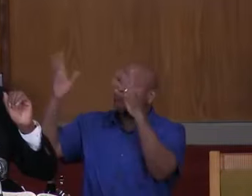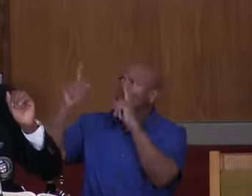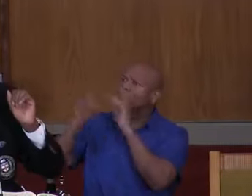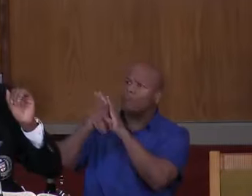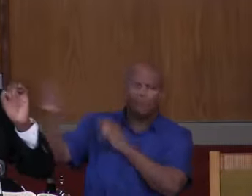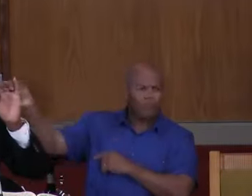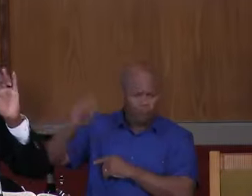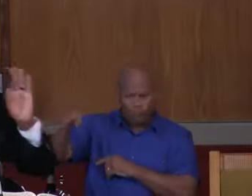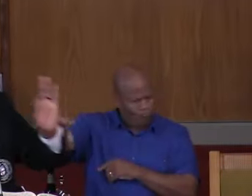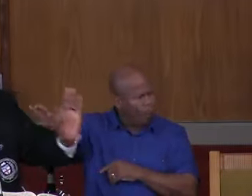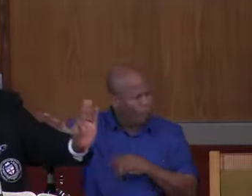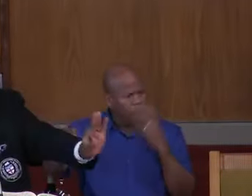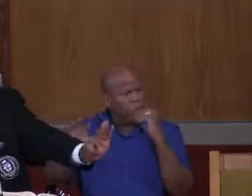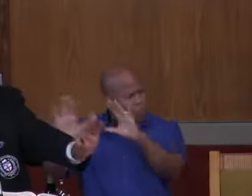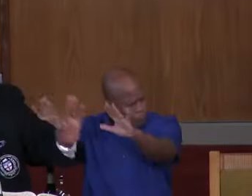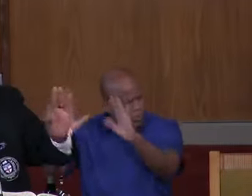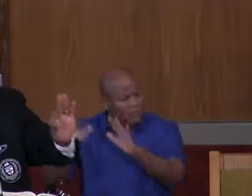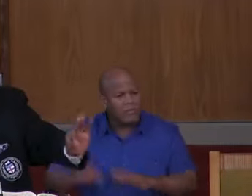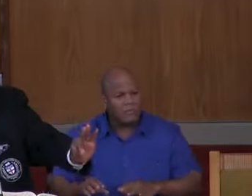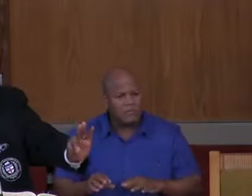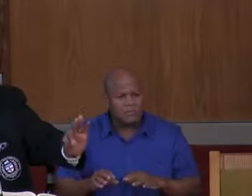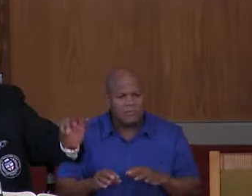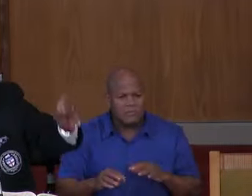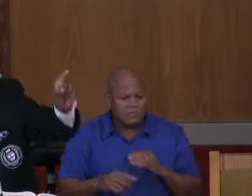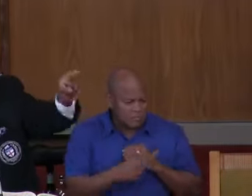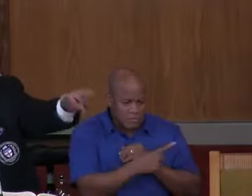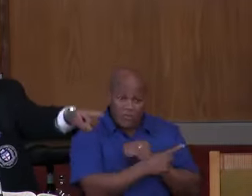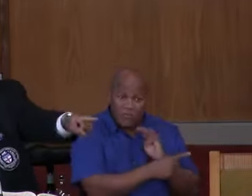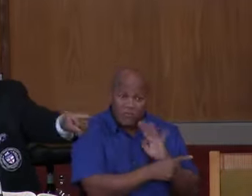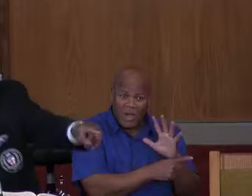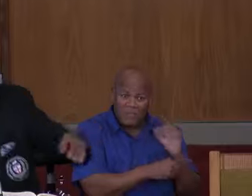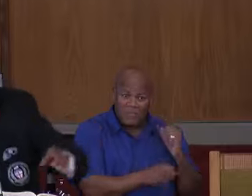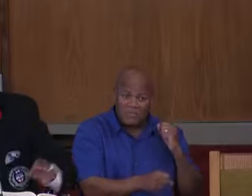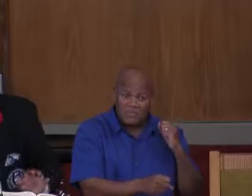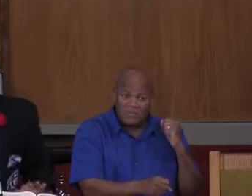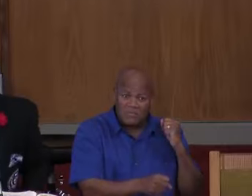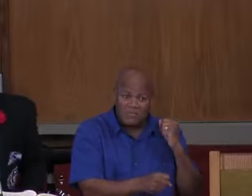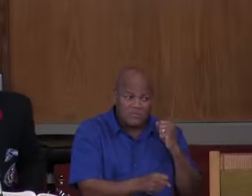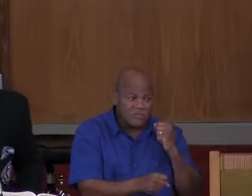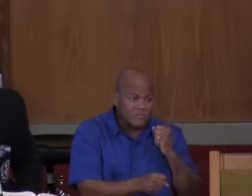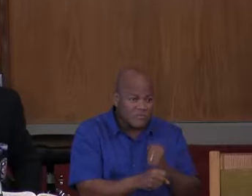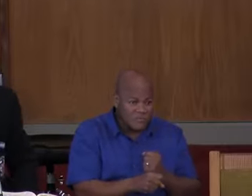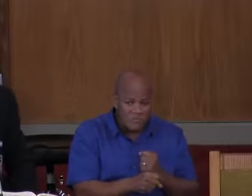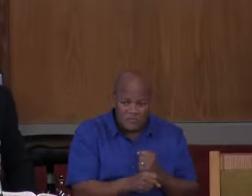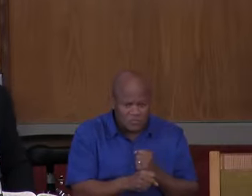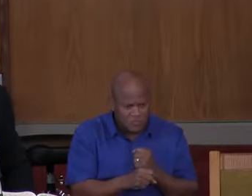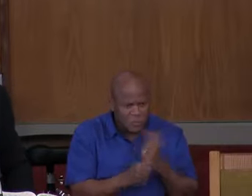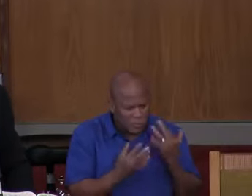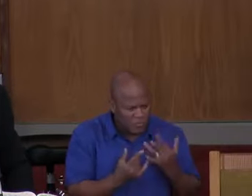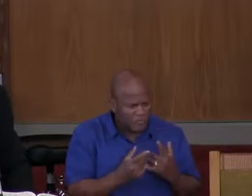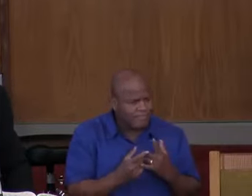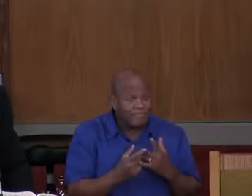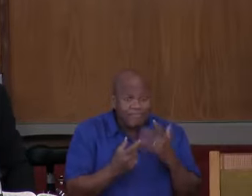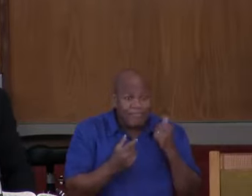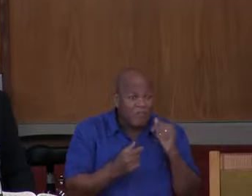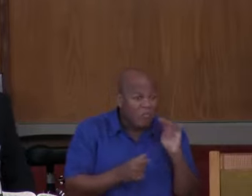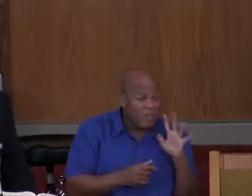stop by to tell you, even if you wait 45, 50 years, it's still too soon to give up.